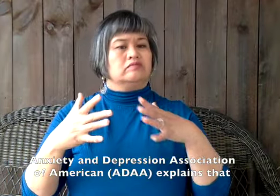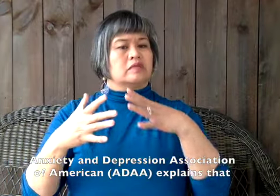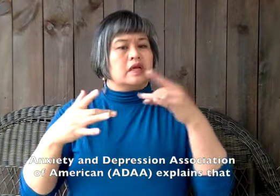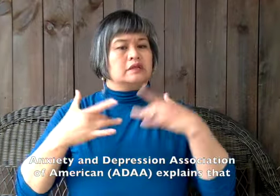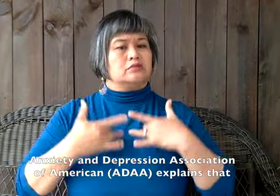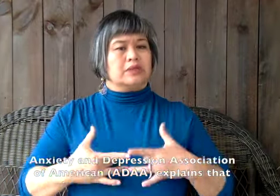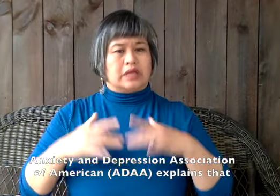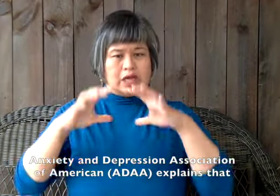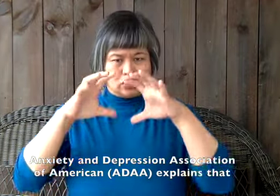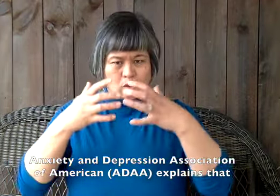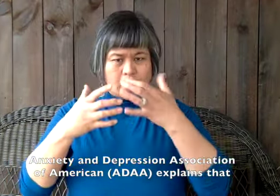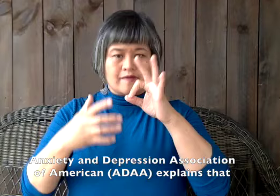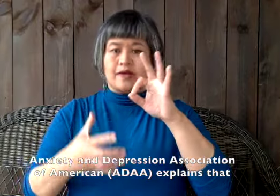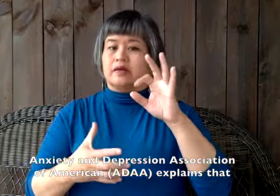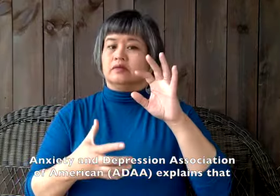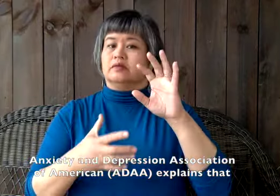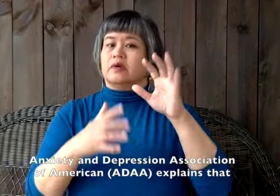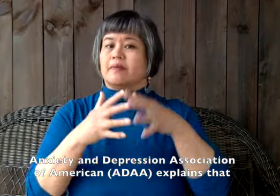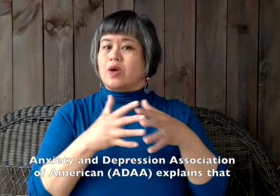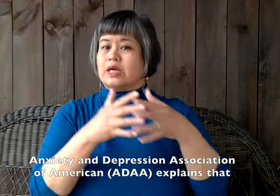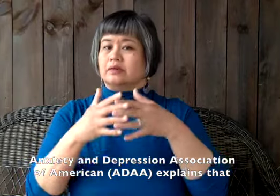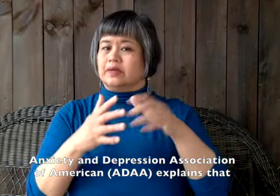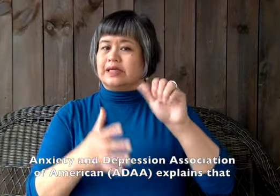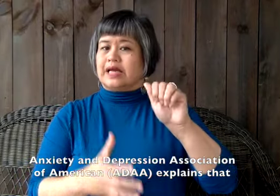Anxiety and Depression Association of America, ADAA,